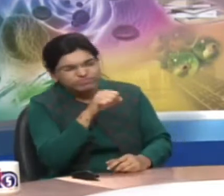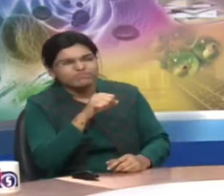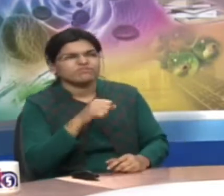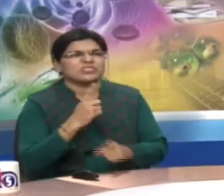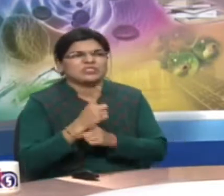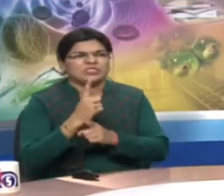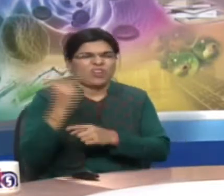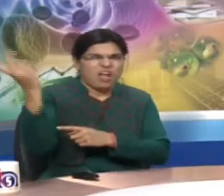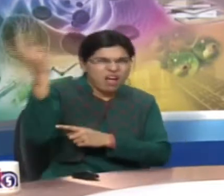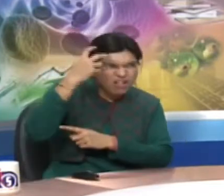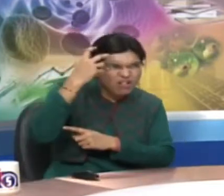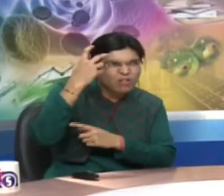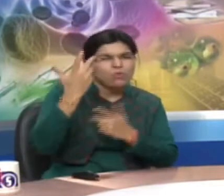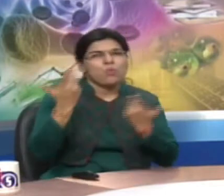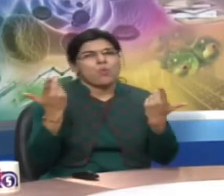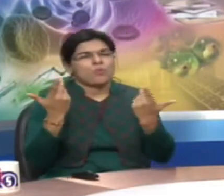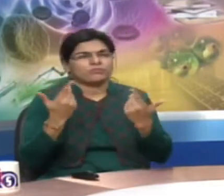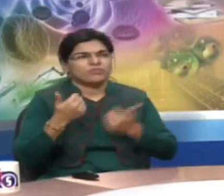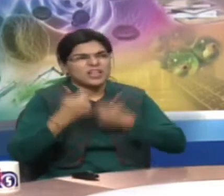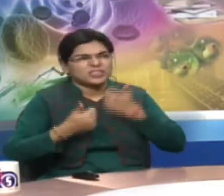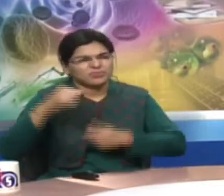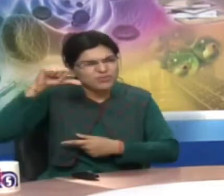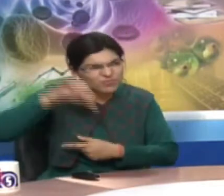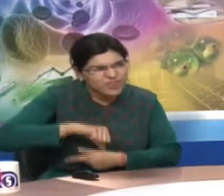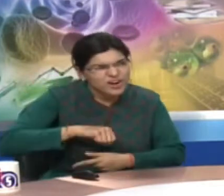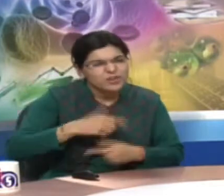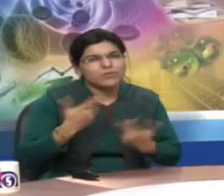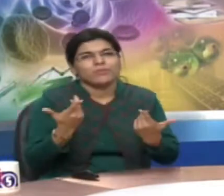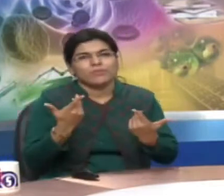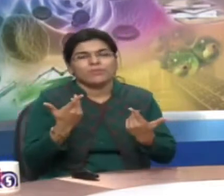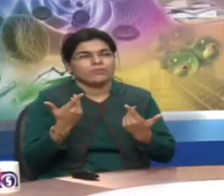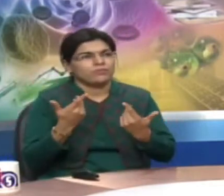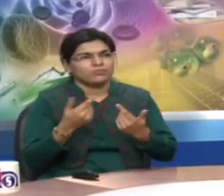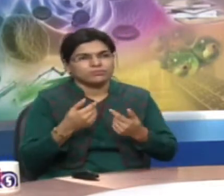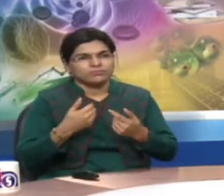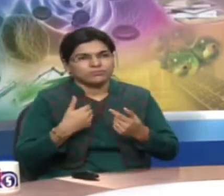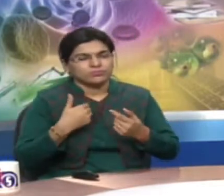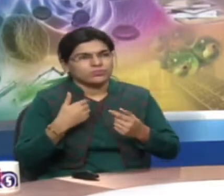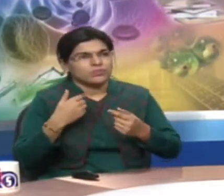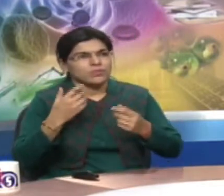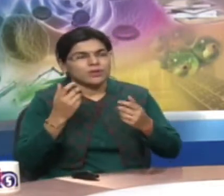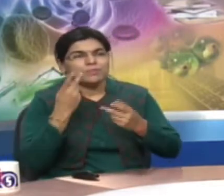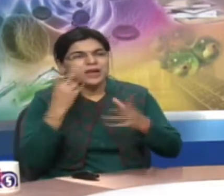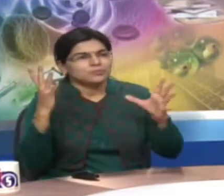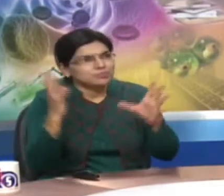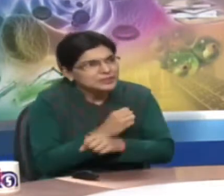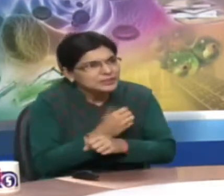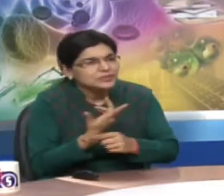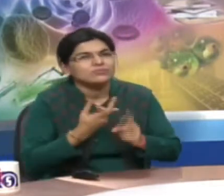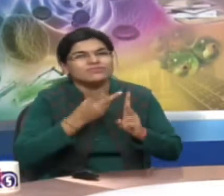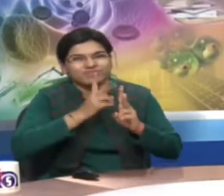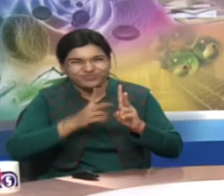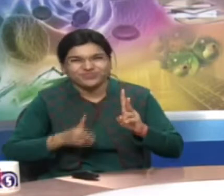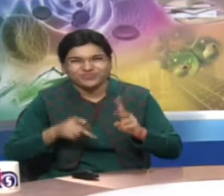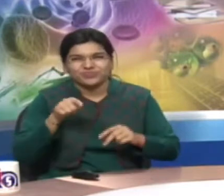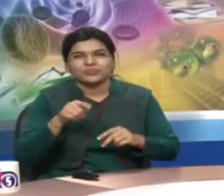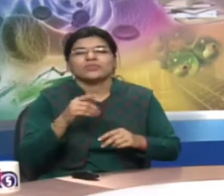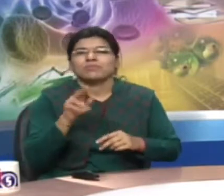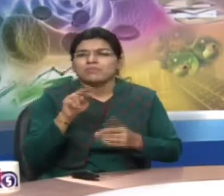sad? Yes, somebody scolded me, this is why I'm sad. There could be a lot of reasons.